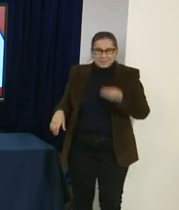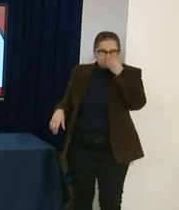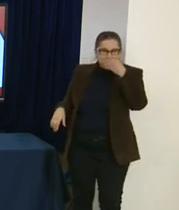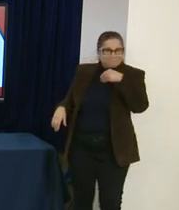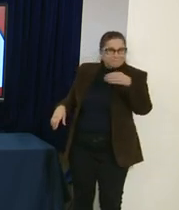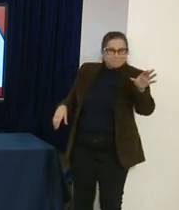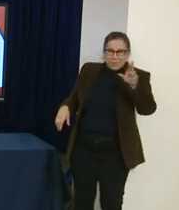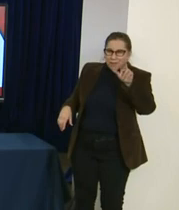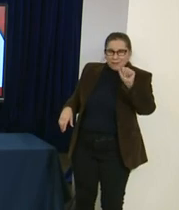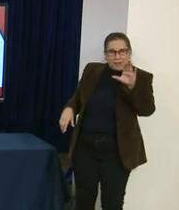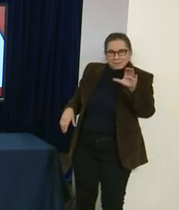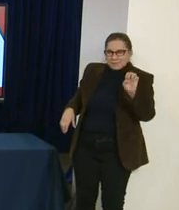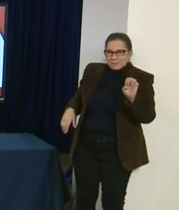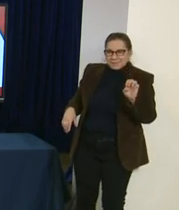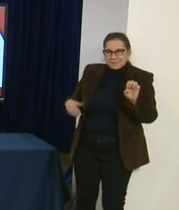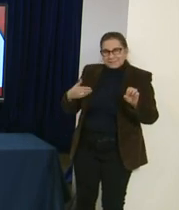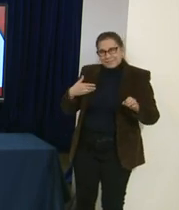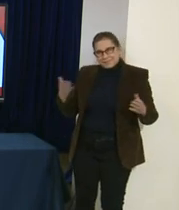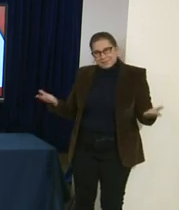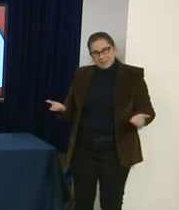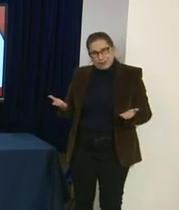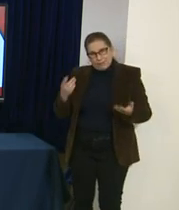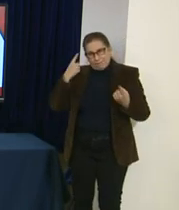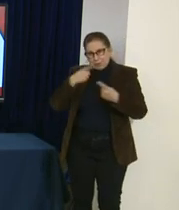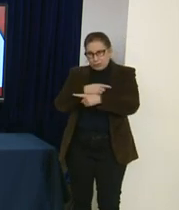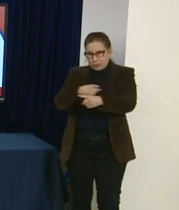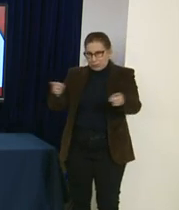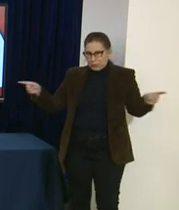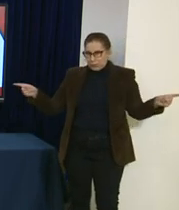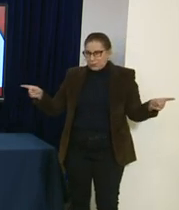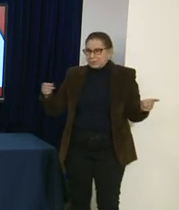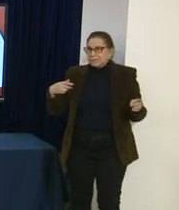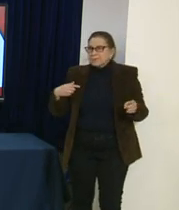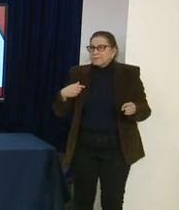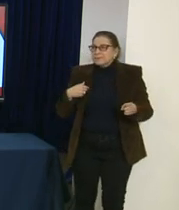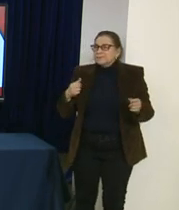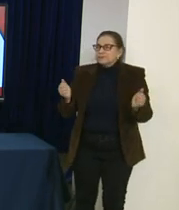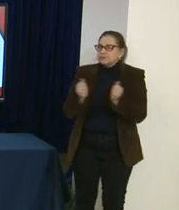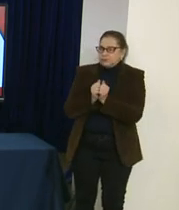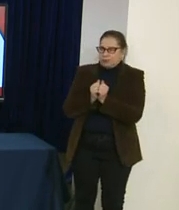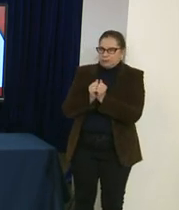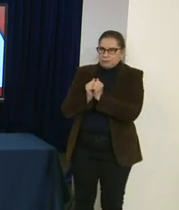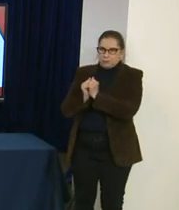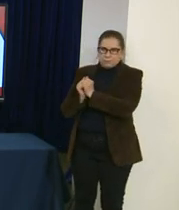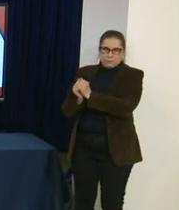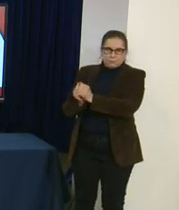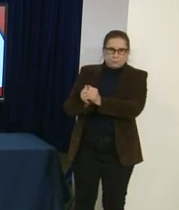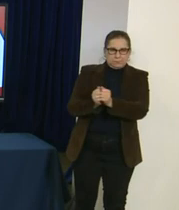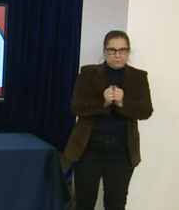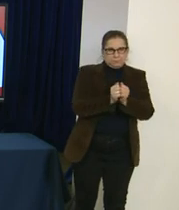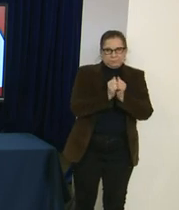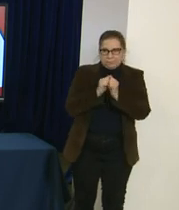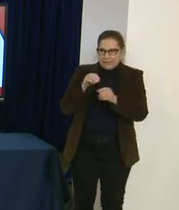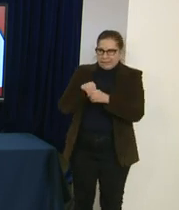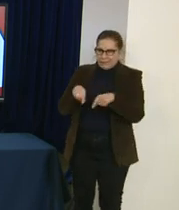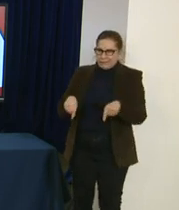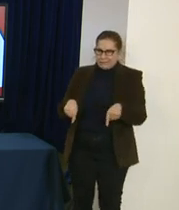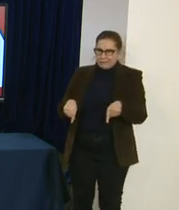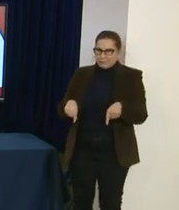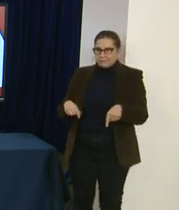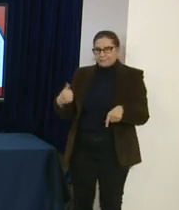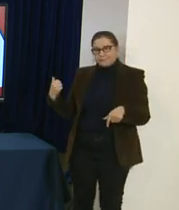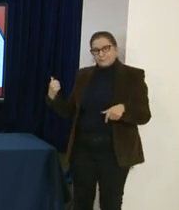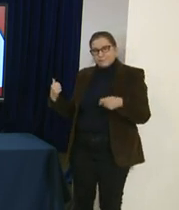and we're in this together. So with that, Director Newland will tell you a little bit more about our program called Call